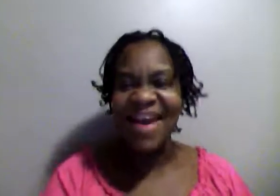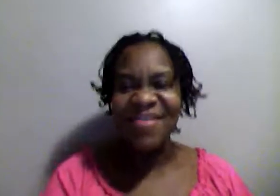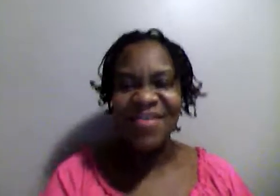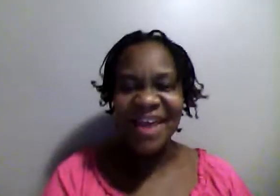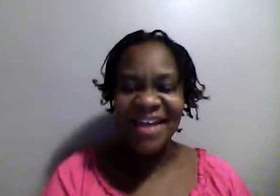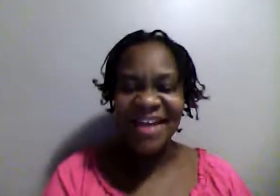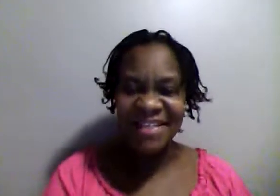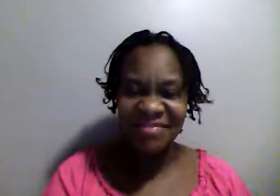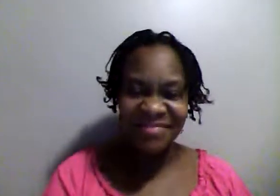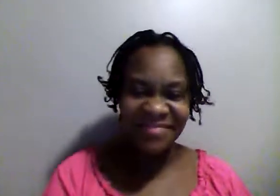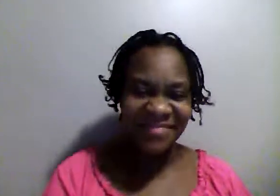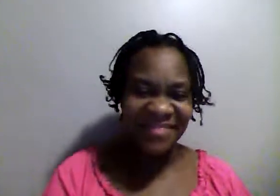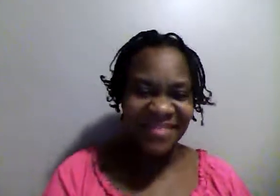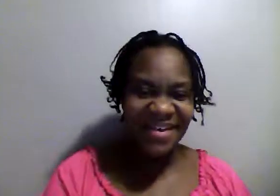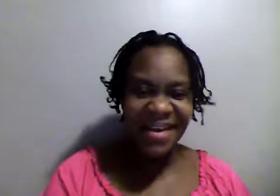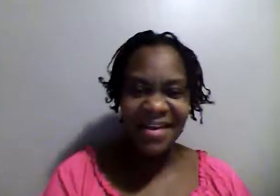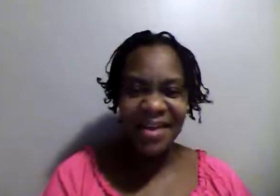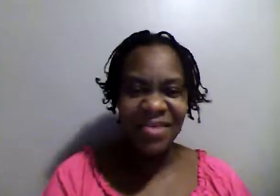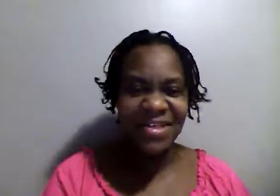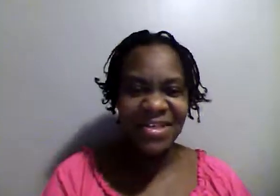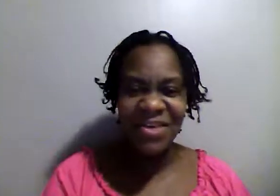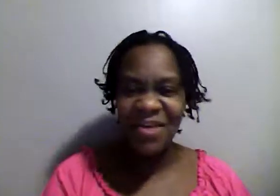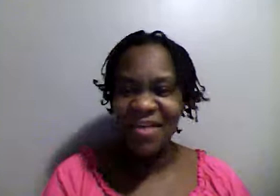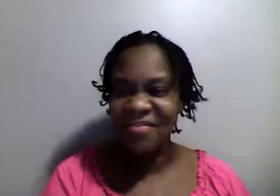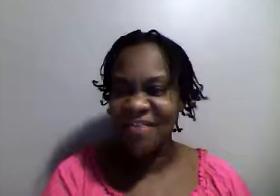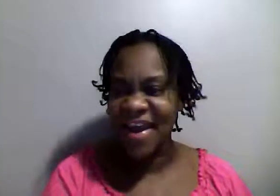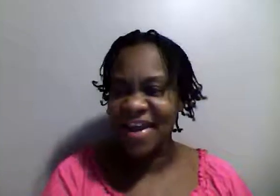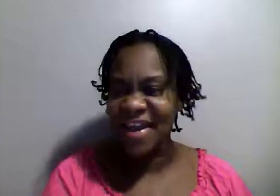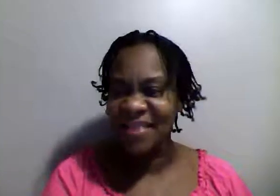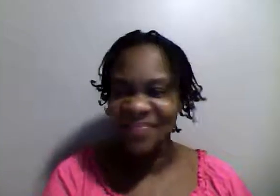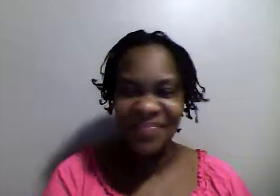good night. And I will see you on Friday.